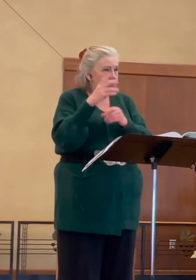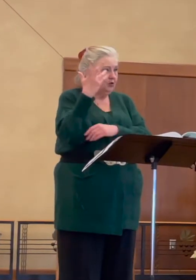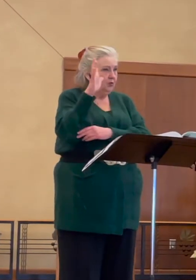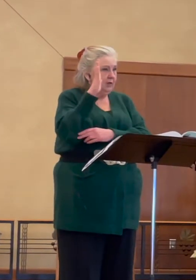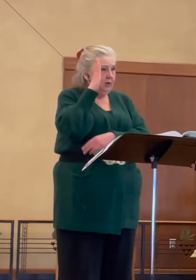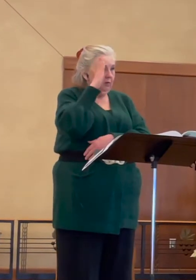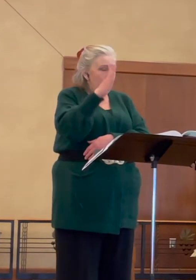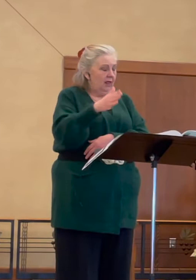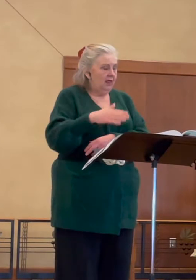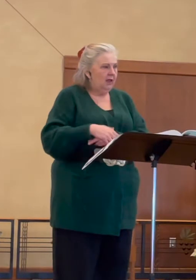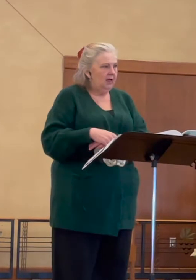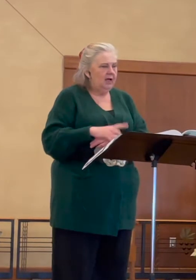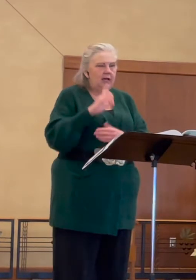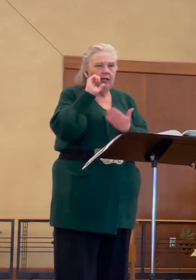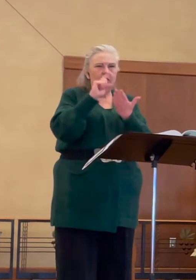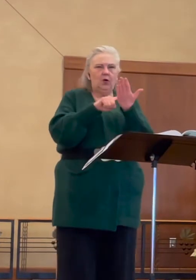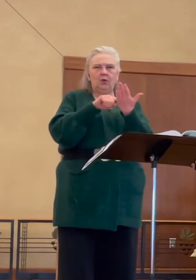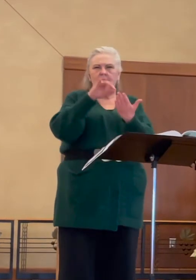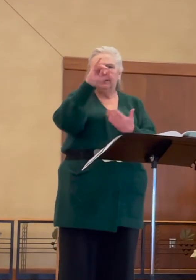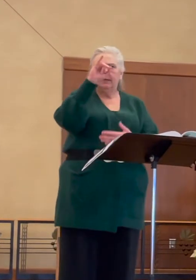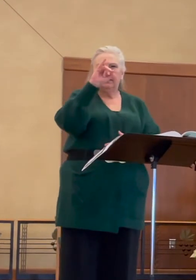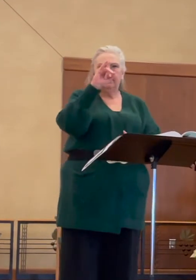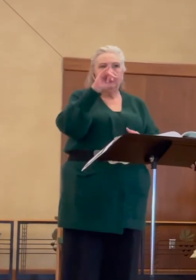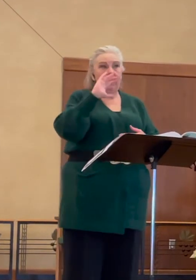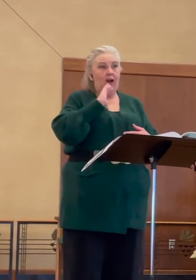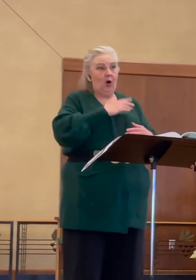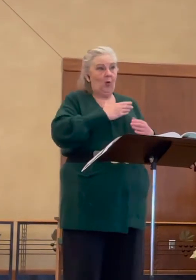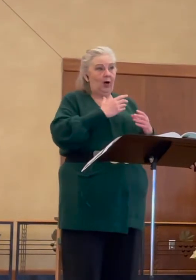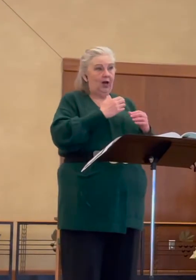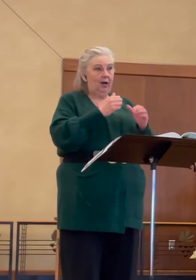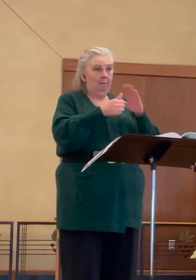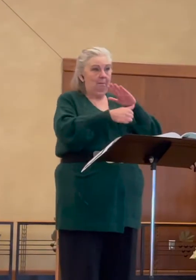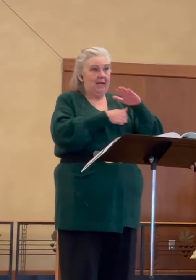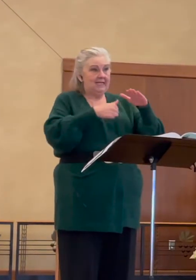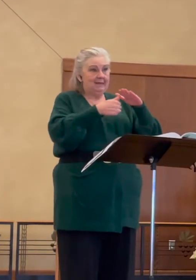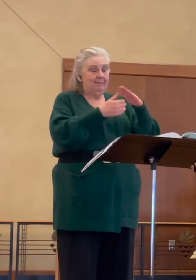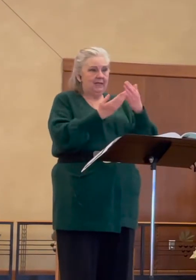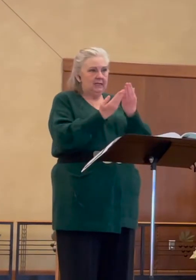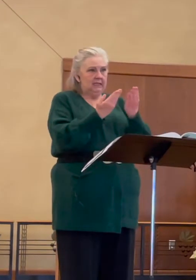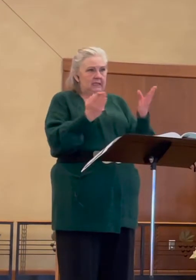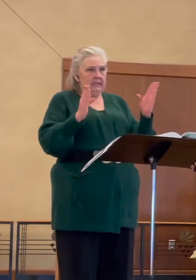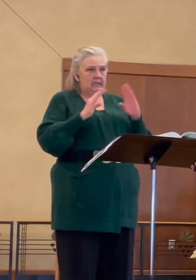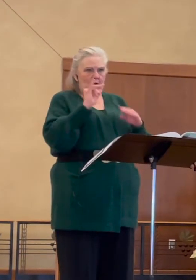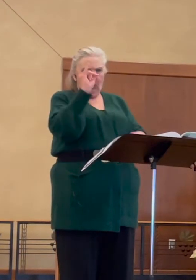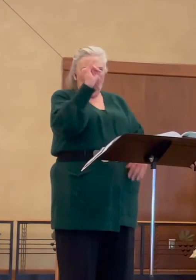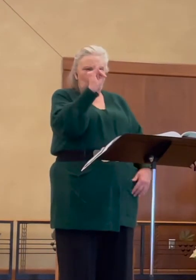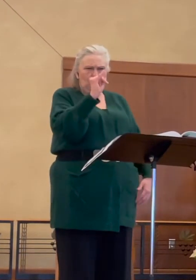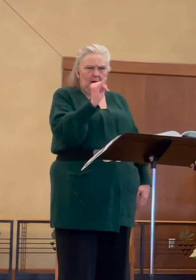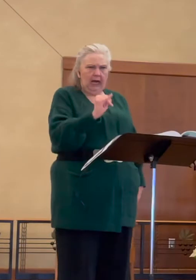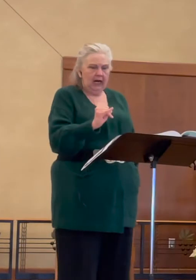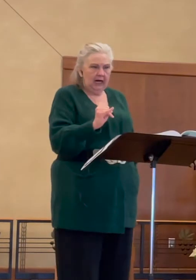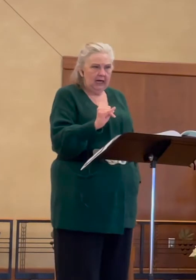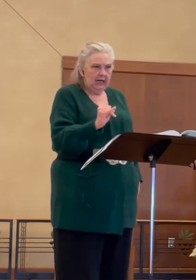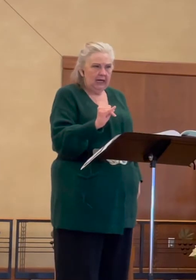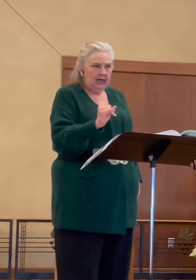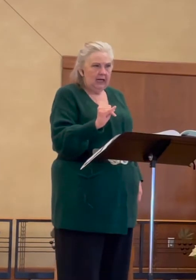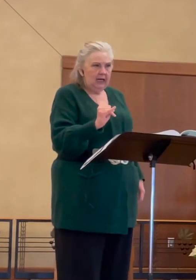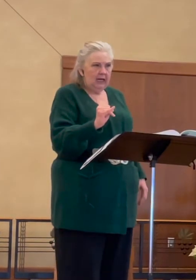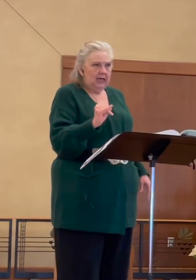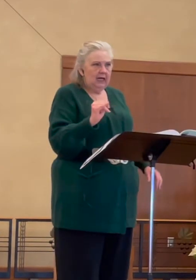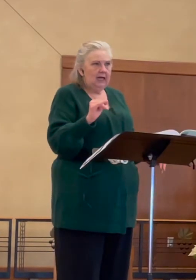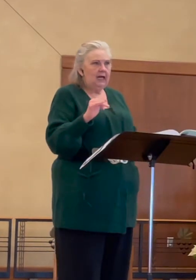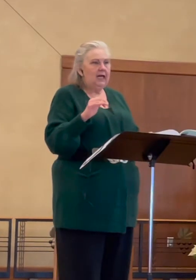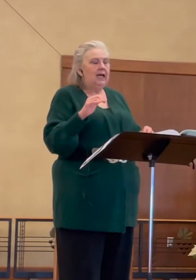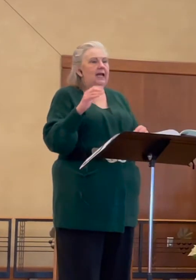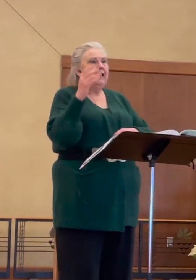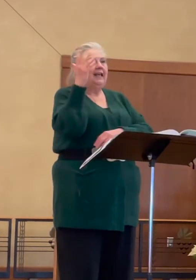began to notice a crack in our basement wall. I began to worry. The tree was pushing the deck into the wall, and I